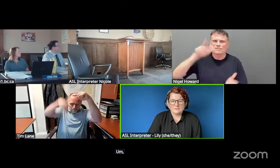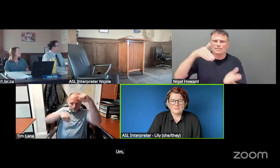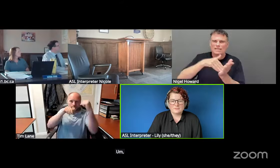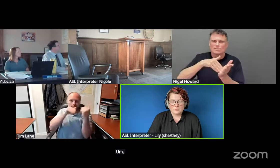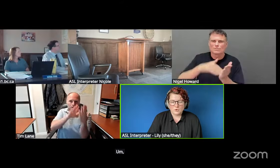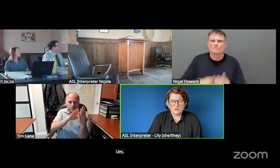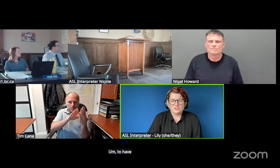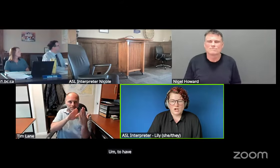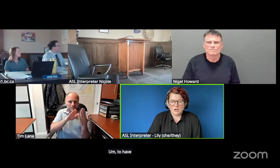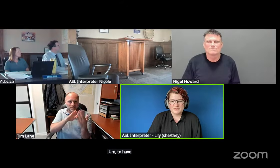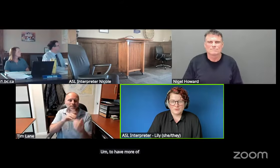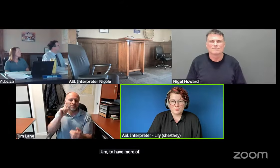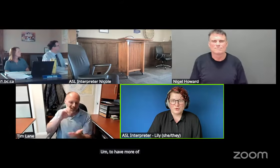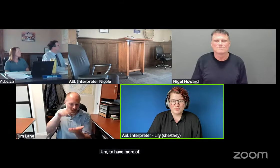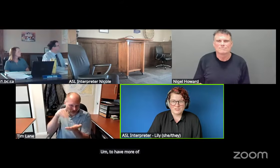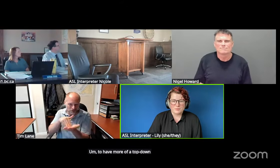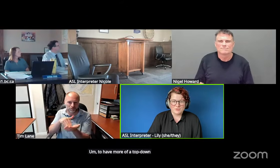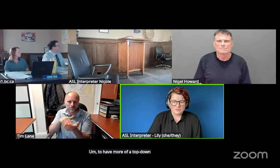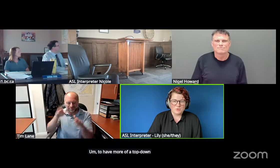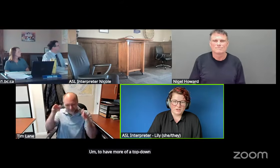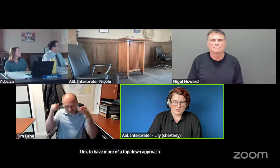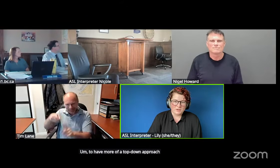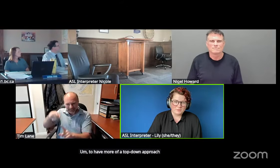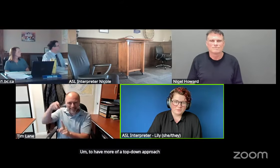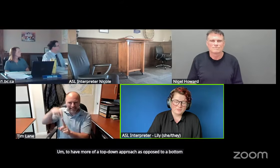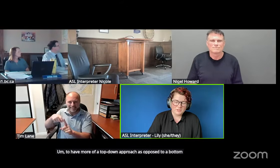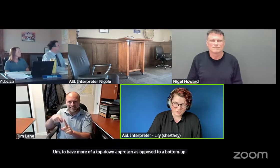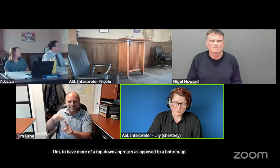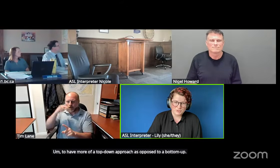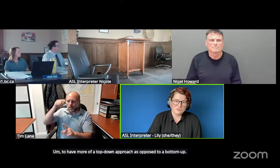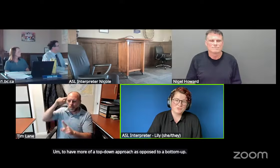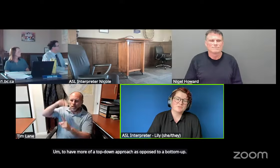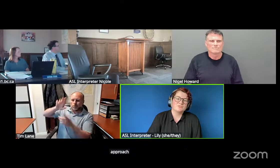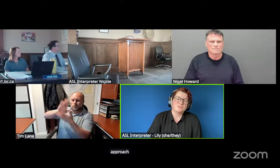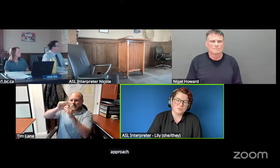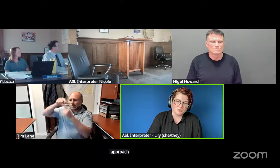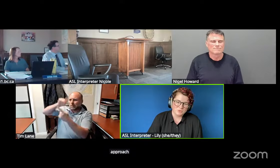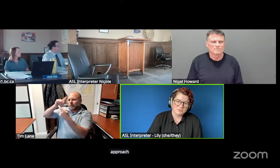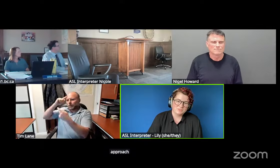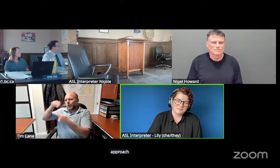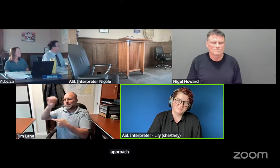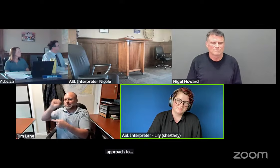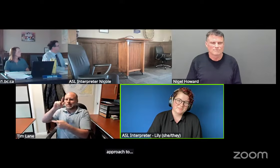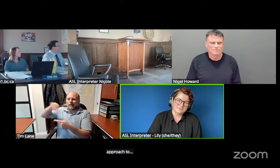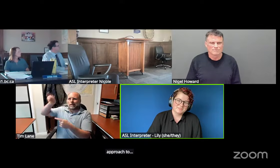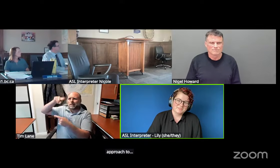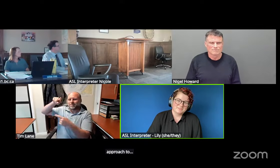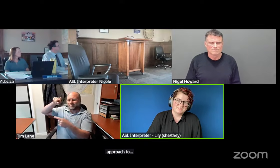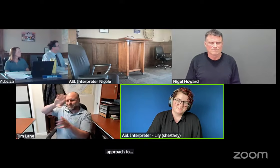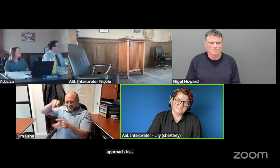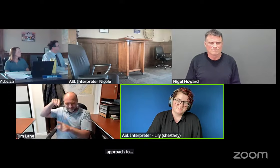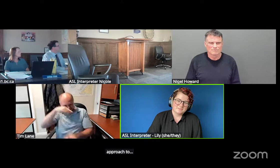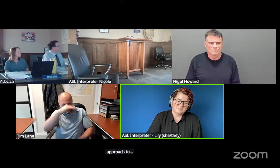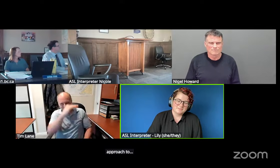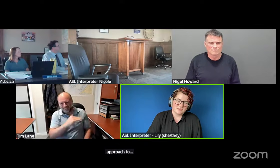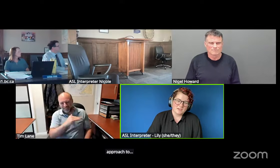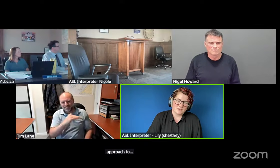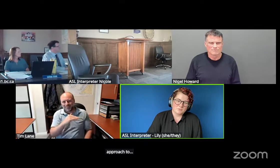to have more of a top-down approach as opposed to a bottom-up approach to